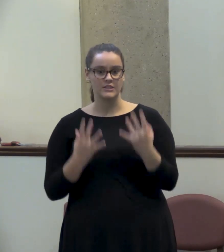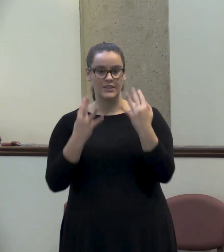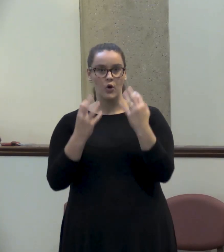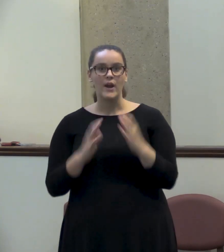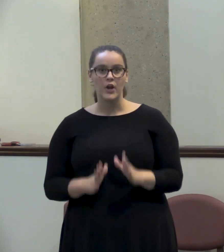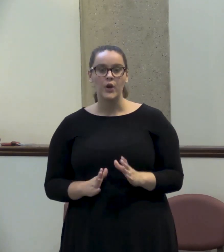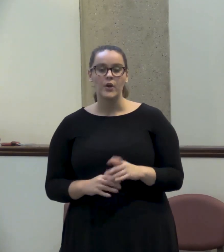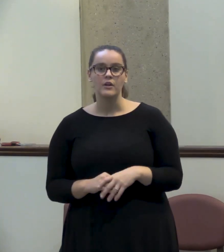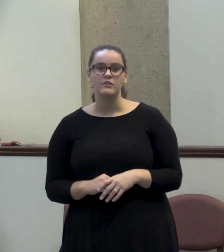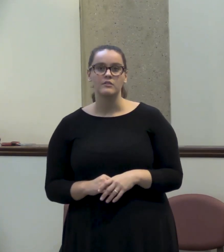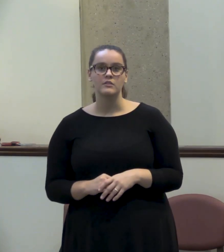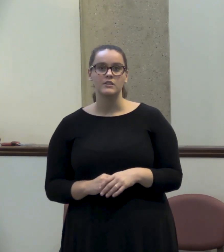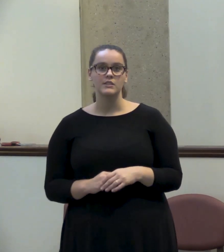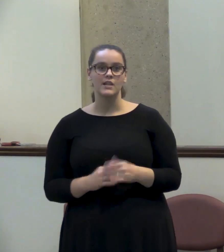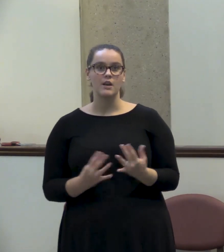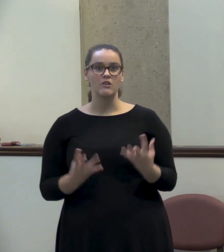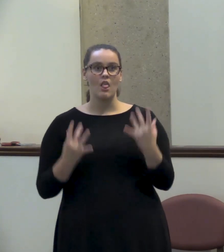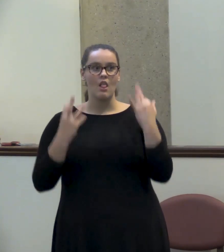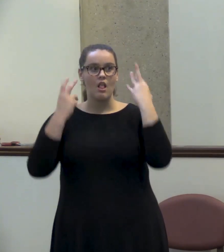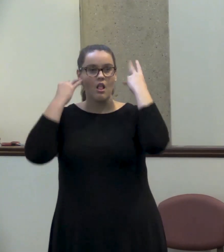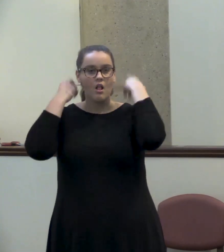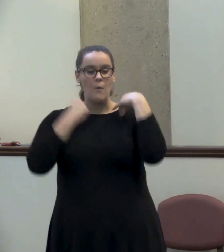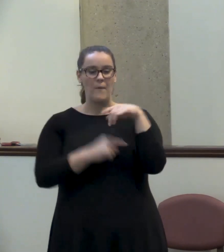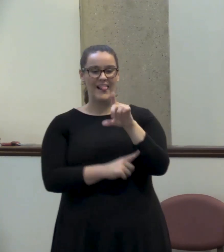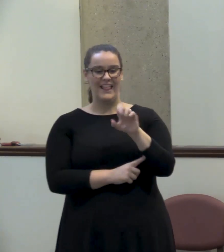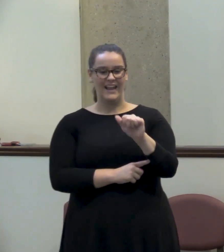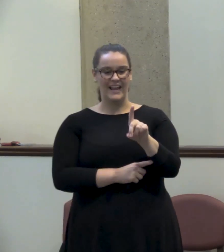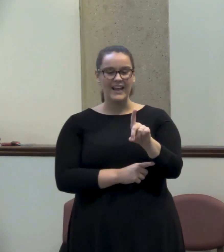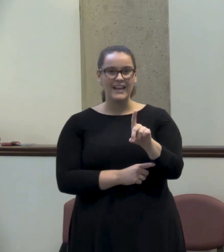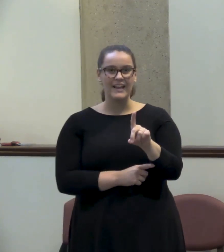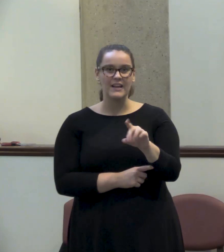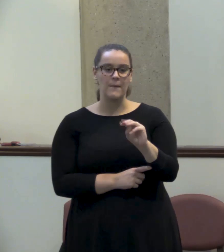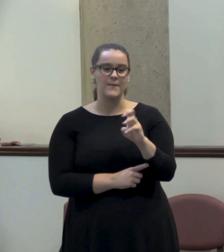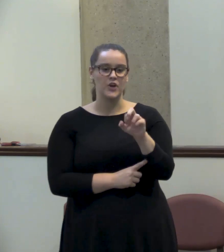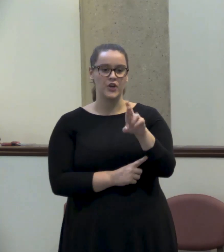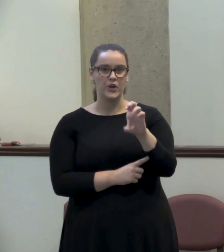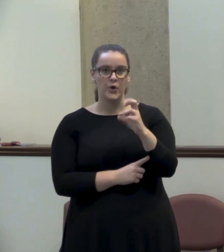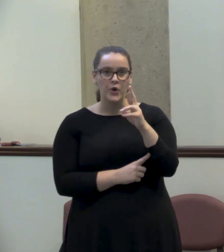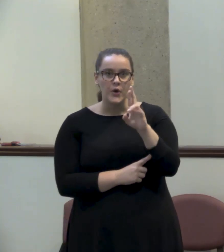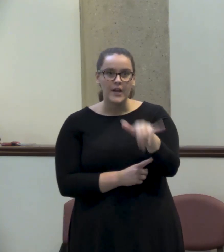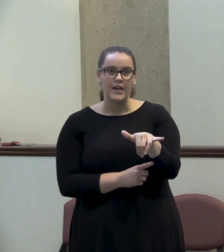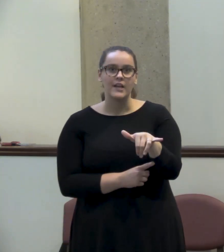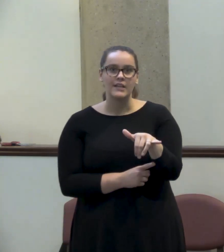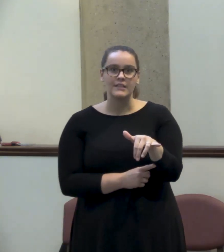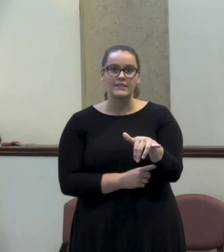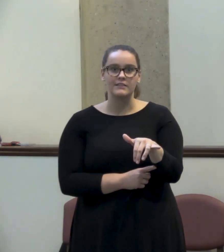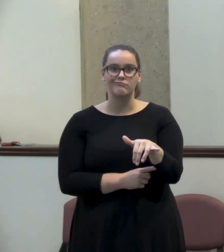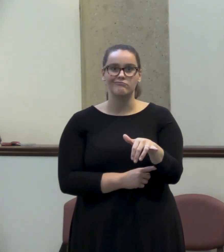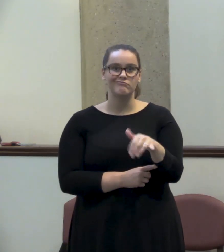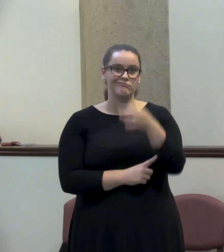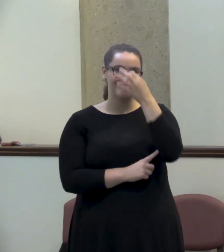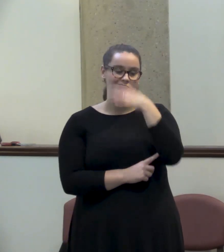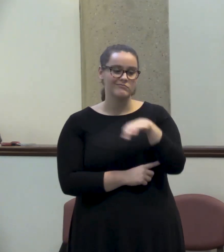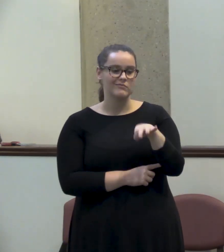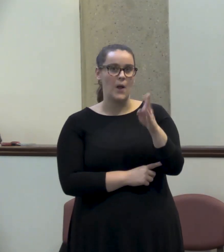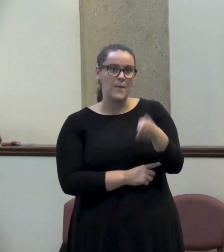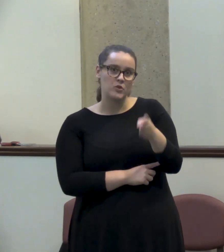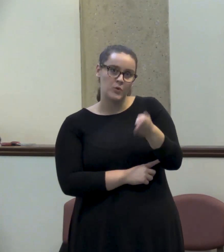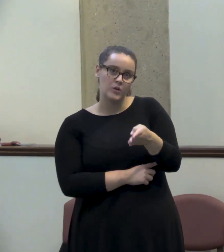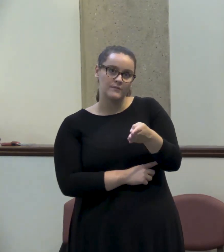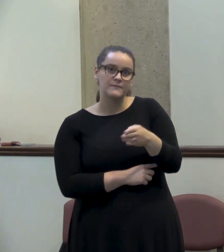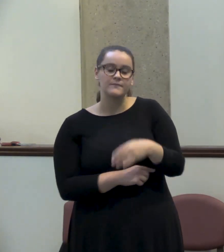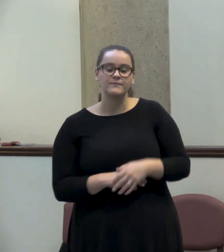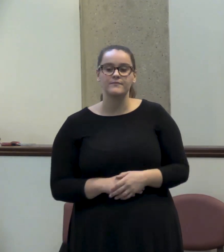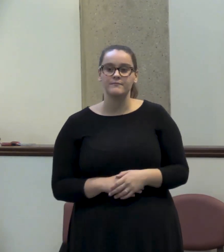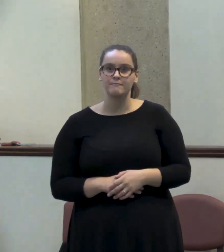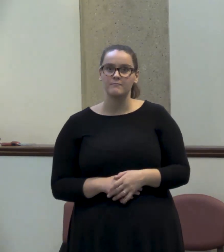240 pounds of mercury, and 1,000 pounds of lead annually, was approved to be built in Baltimore. Watford found out, and she went